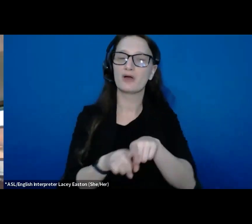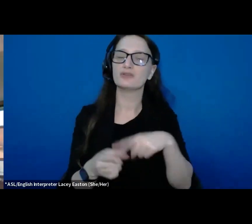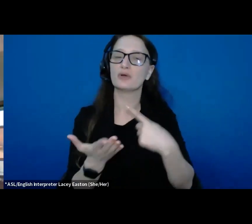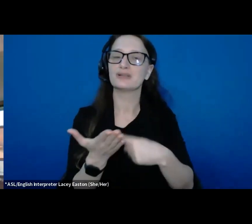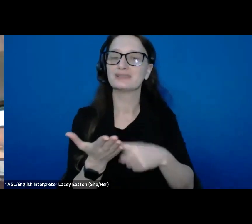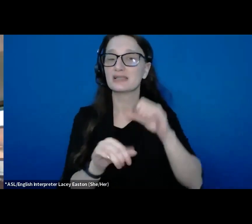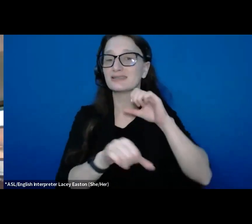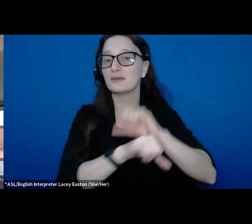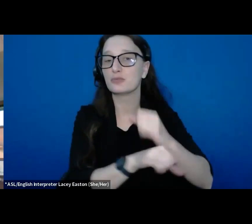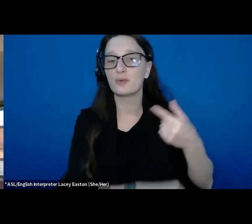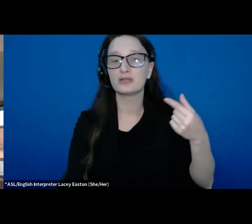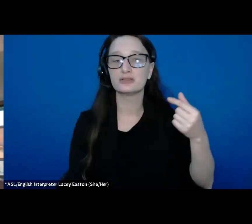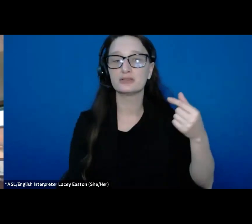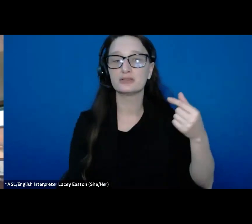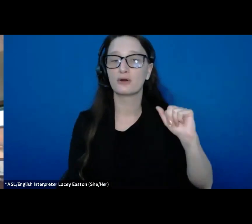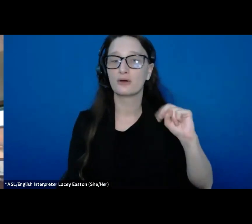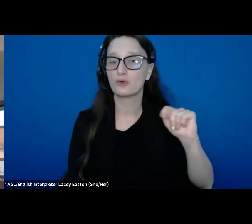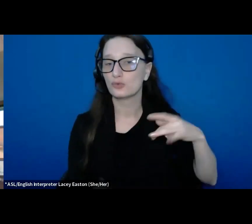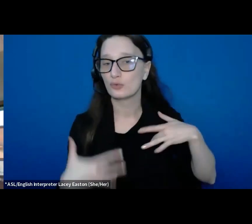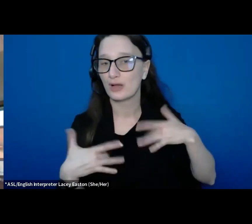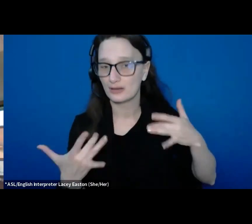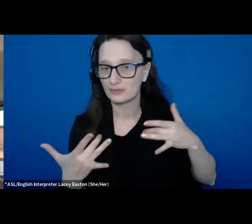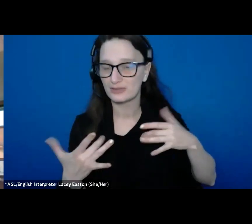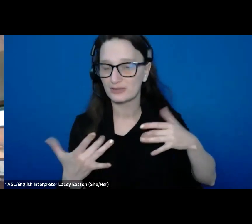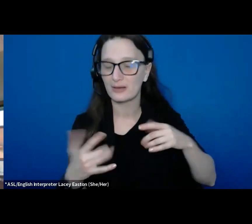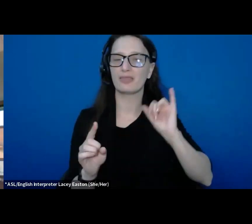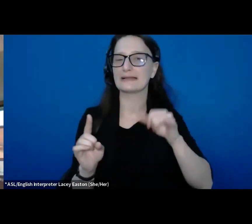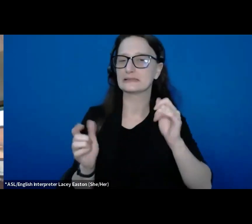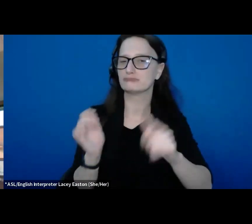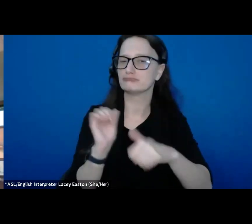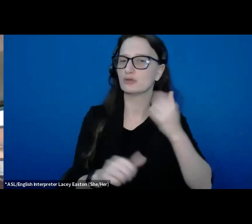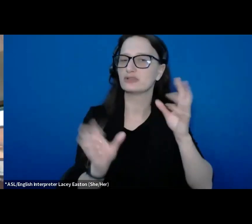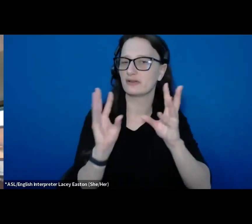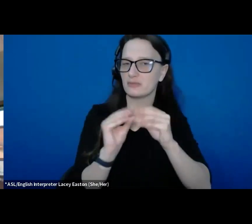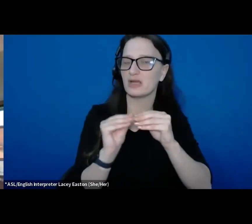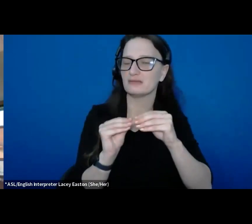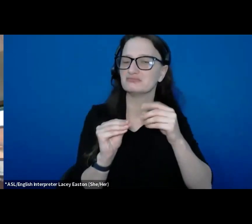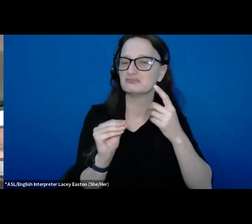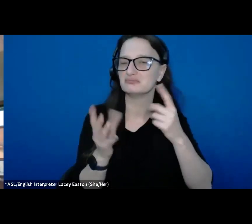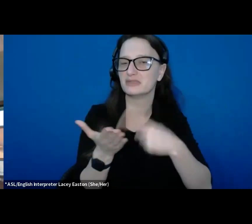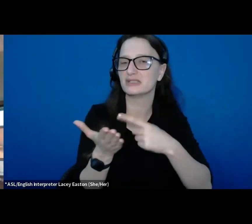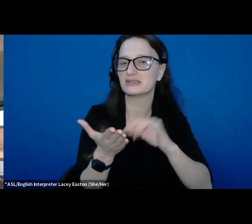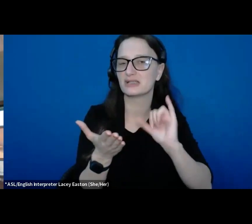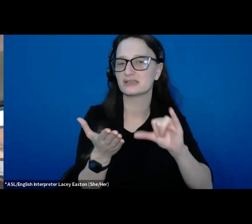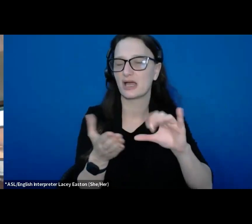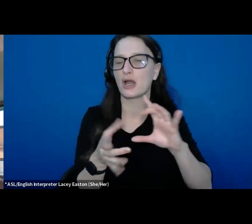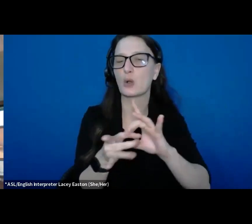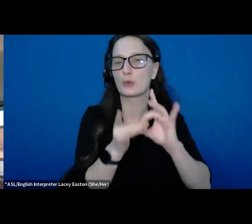are. But that was pretty much what the bulk of the meeting was discussing, the coordinated career